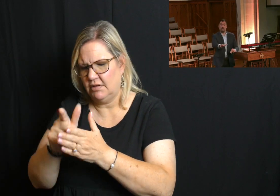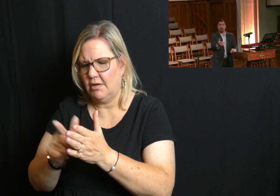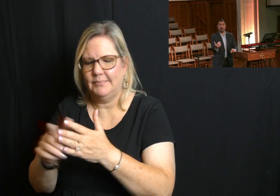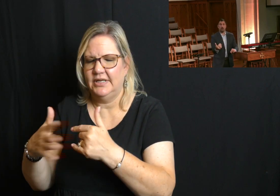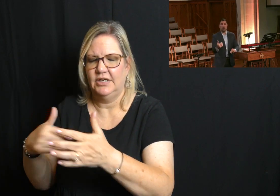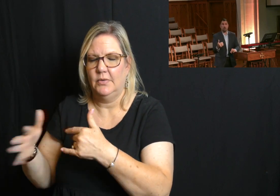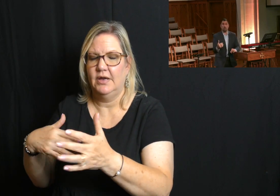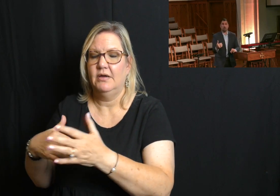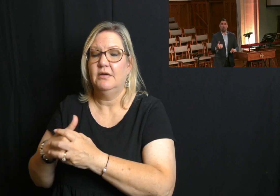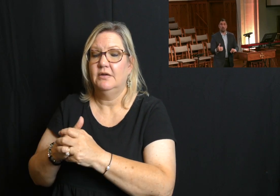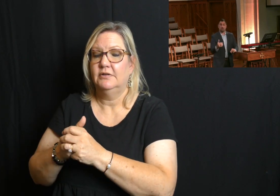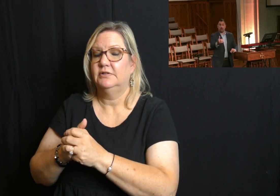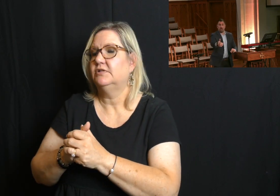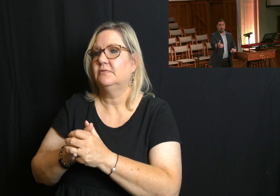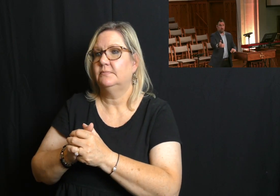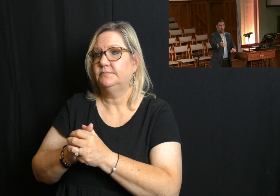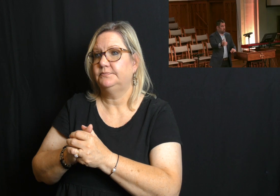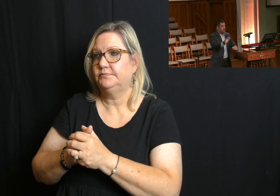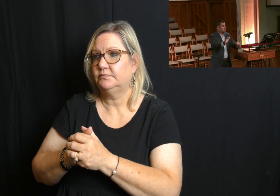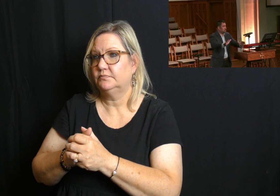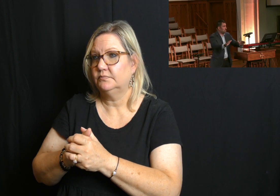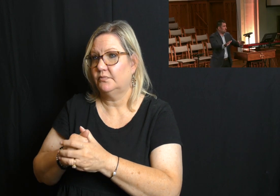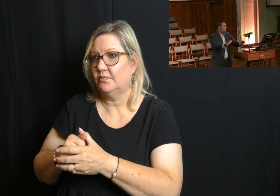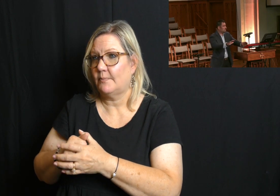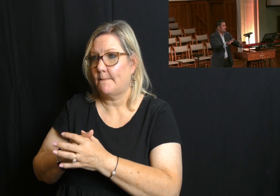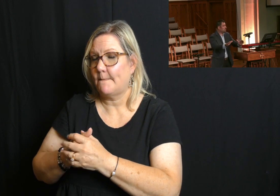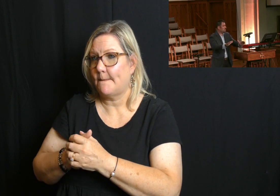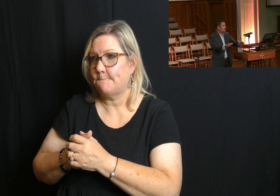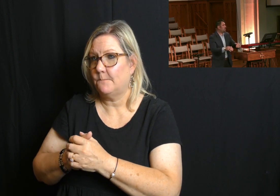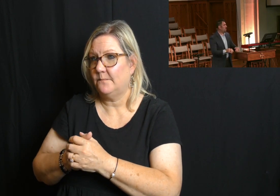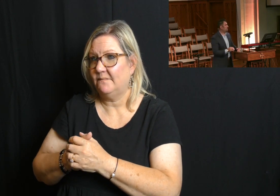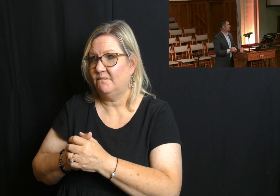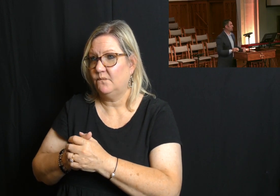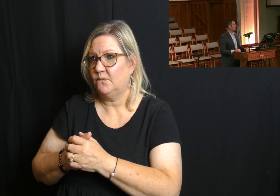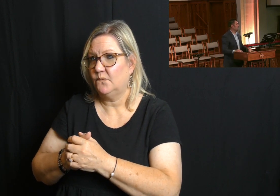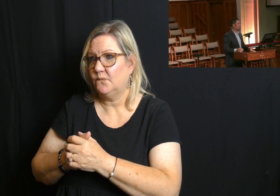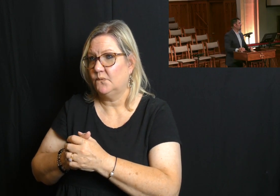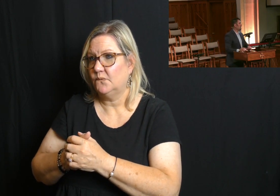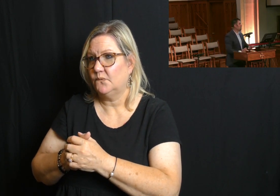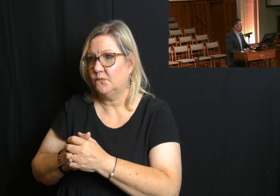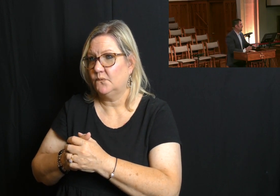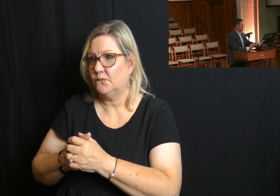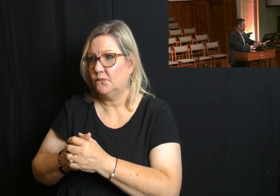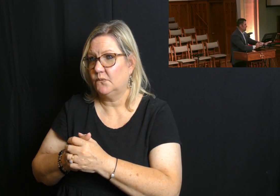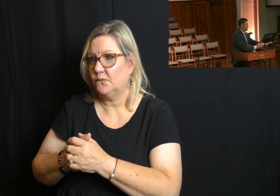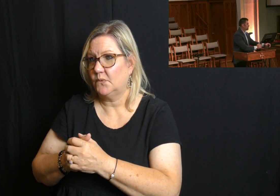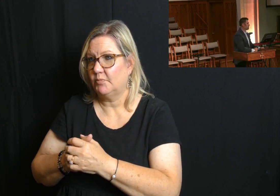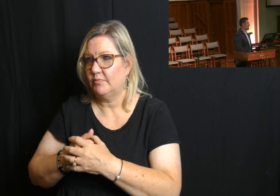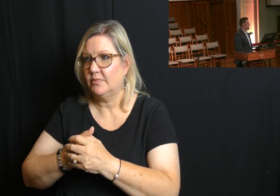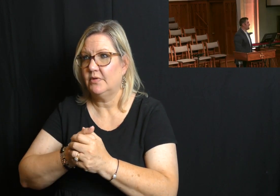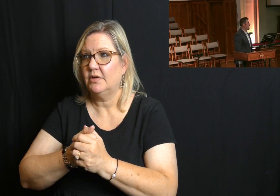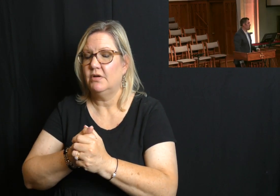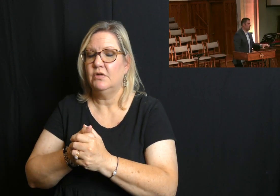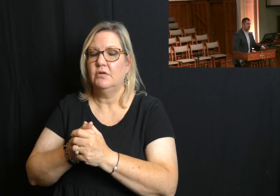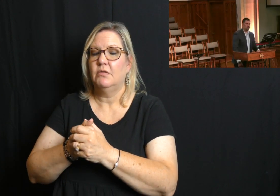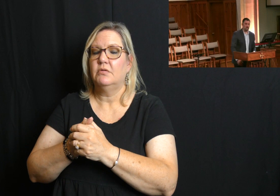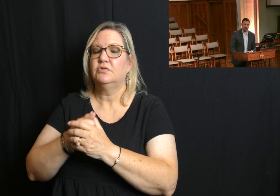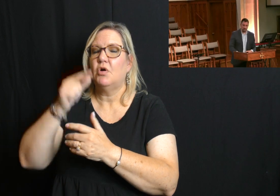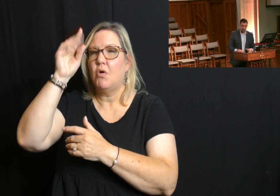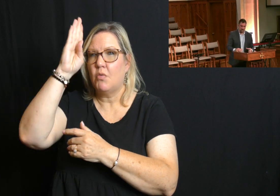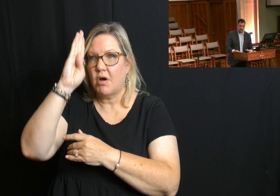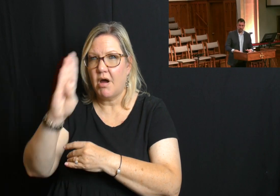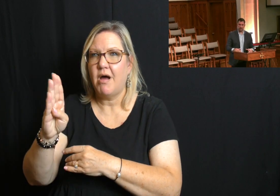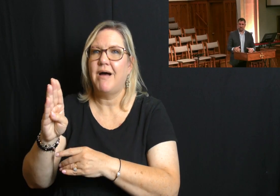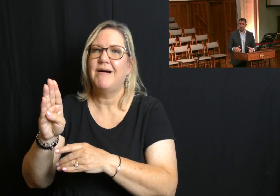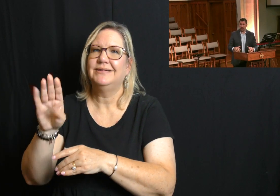his father-in-law was trying to change something on the deal that they made, God would bless him, right? God would bless Jacob,